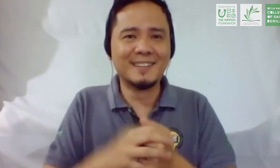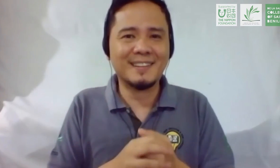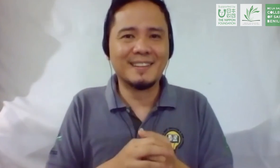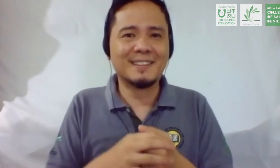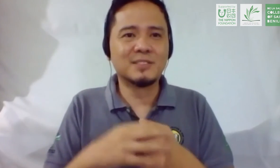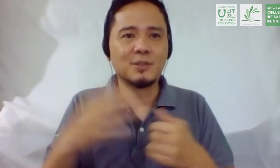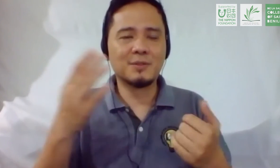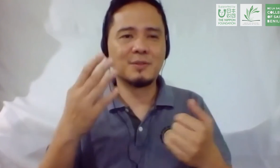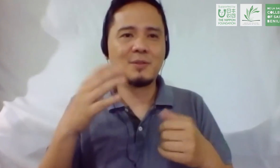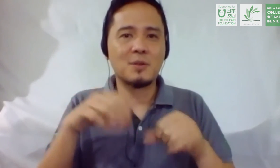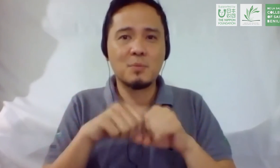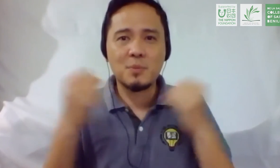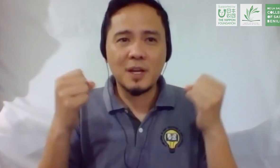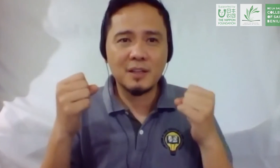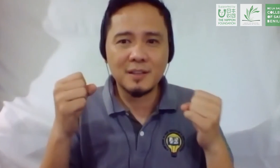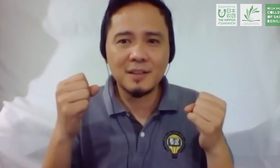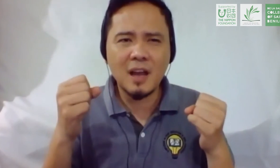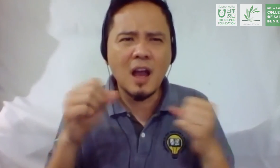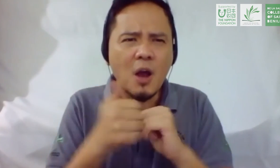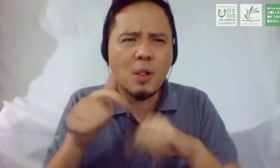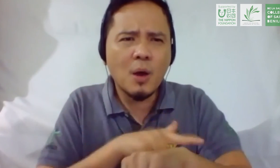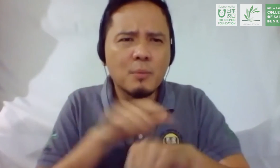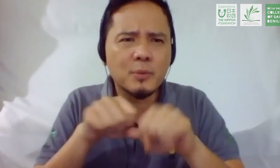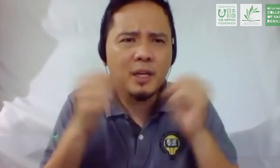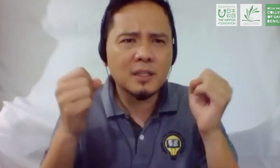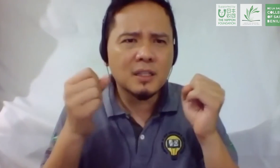I guess. How long?